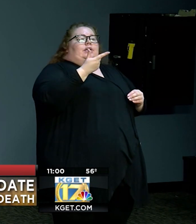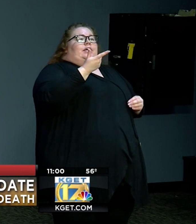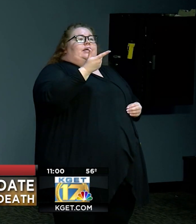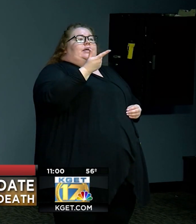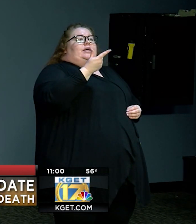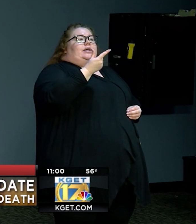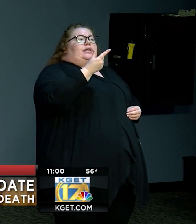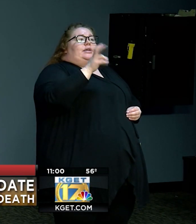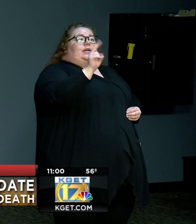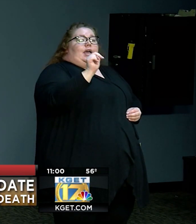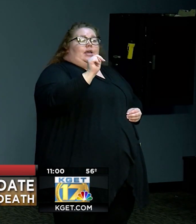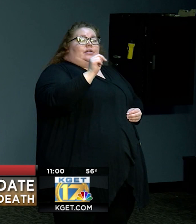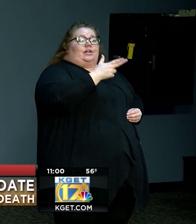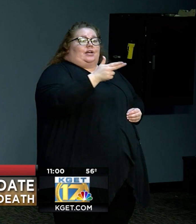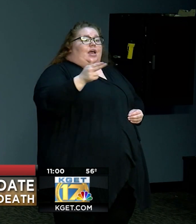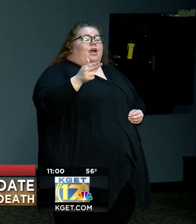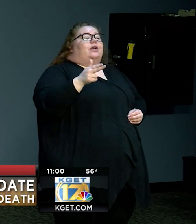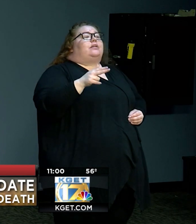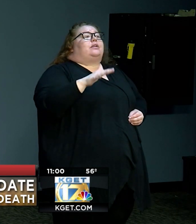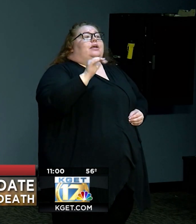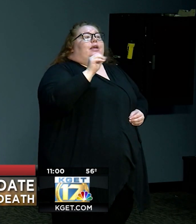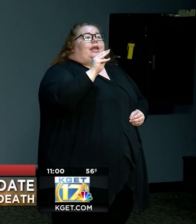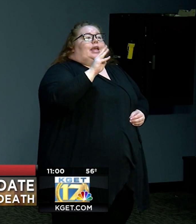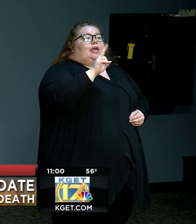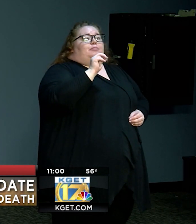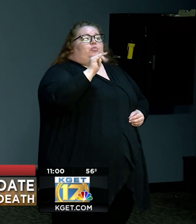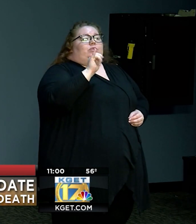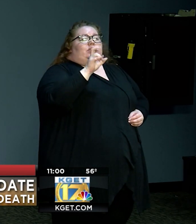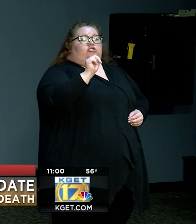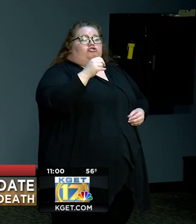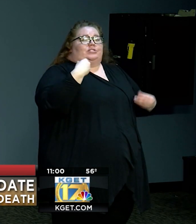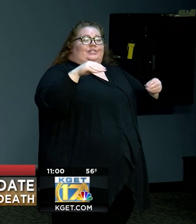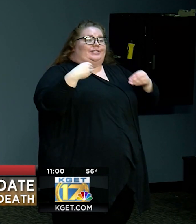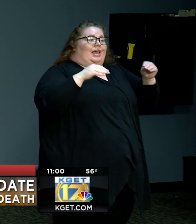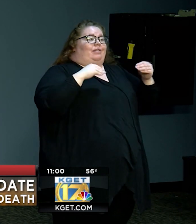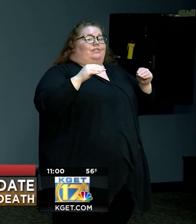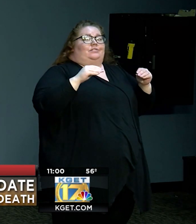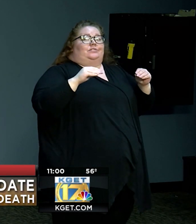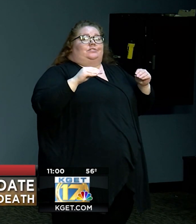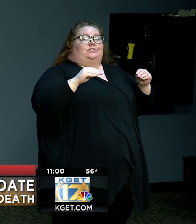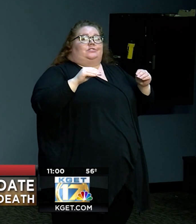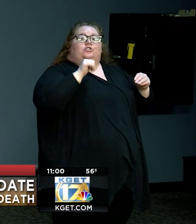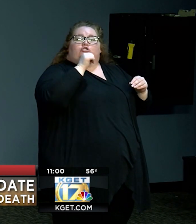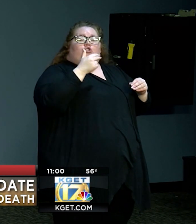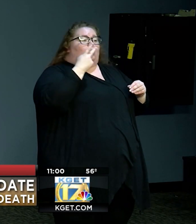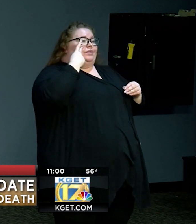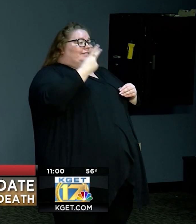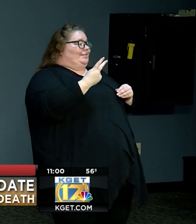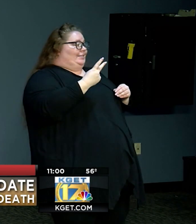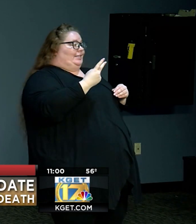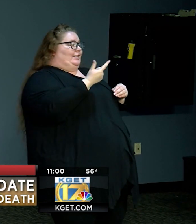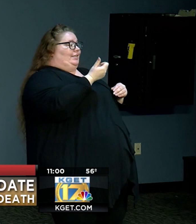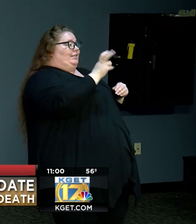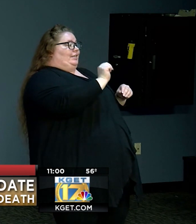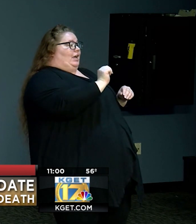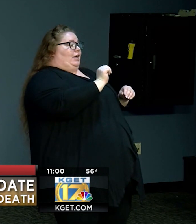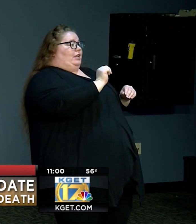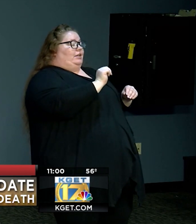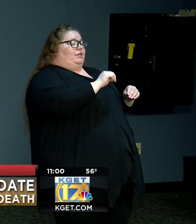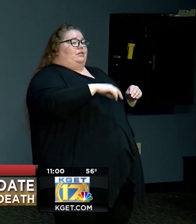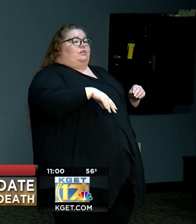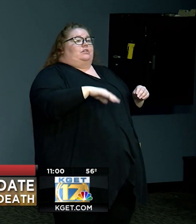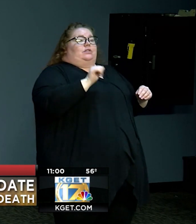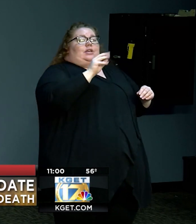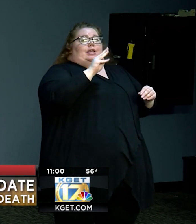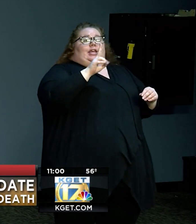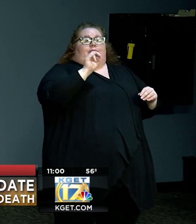mentioned that there's a list of essential versus non-essential businesses on the city website. I don't see gun or ammunition sales on either of those essential or